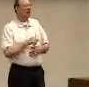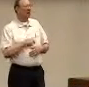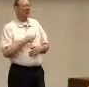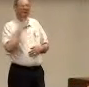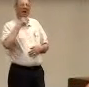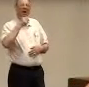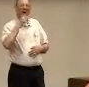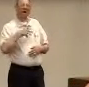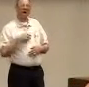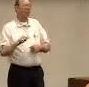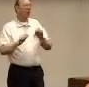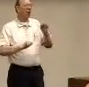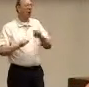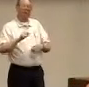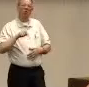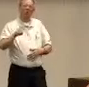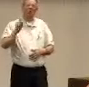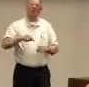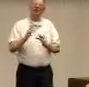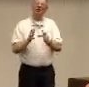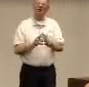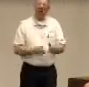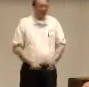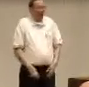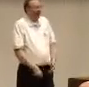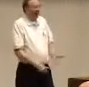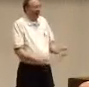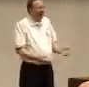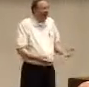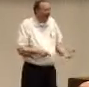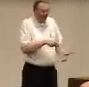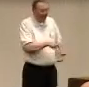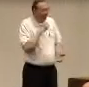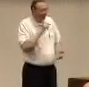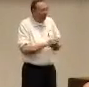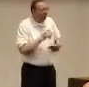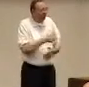he didn't believe in God yet, but he was telling the lady we were washing her car that she needed Jesus.